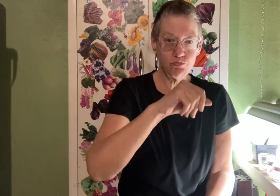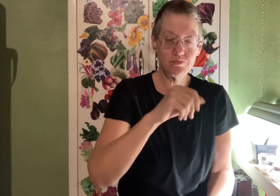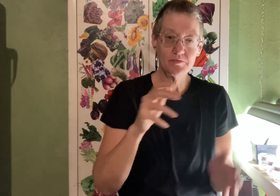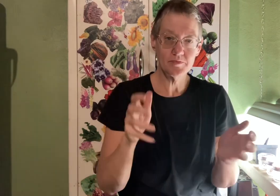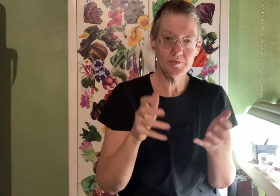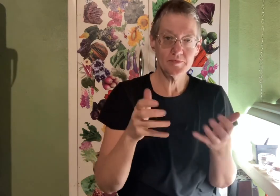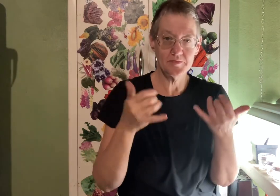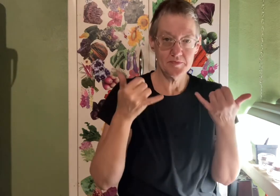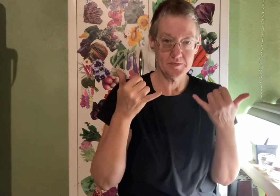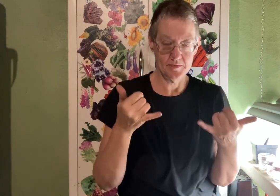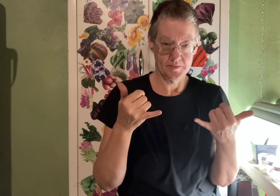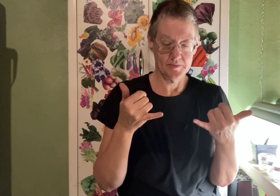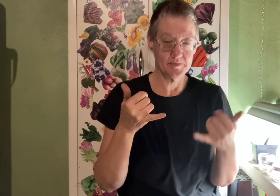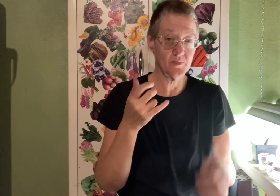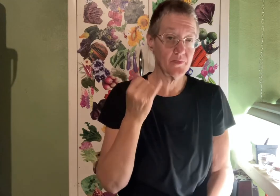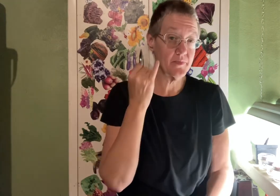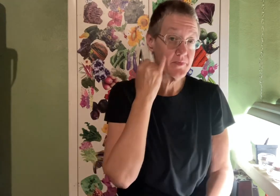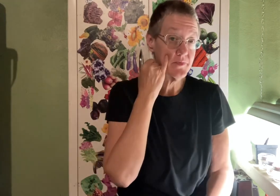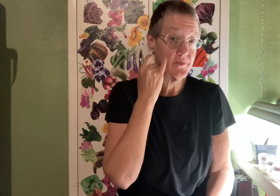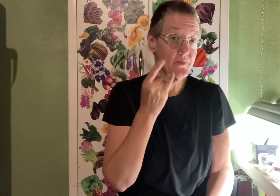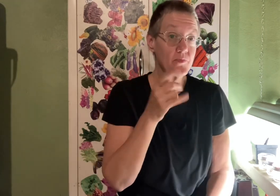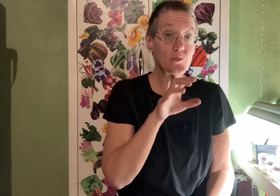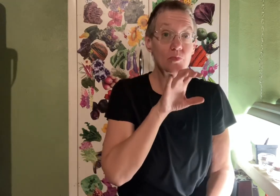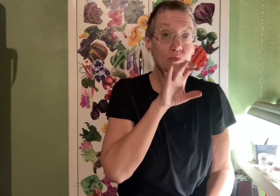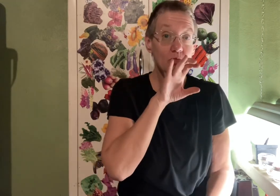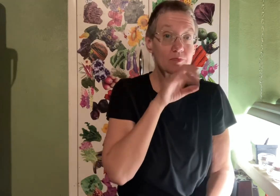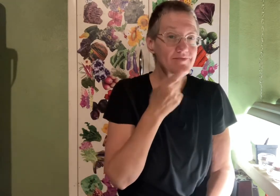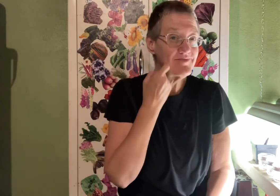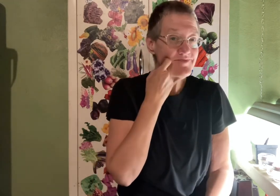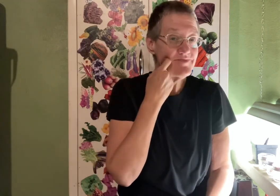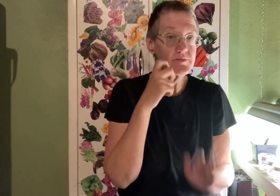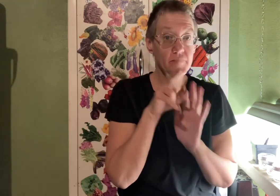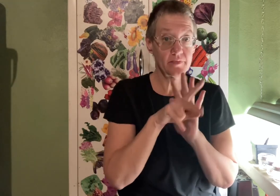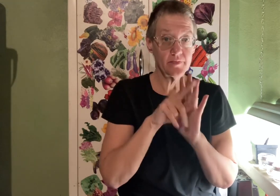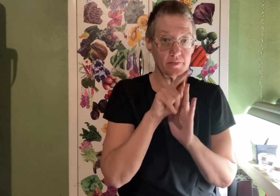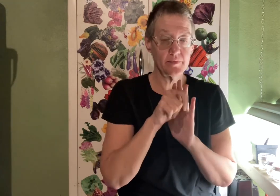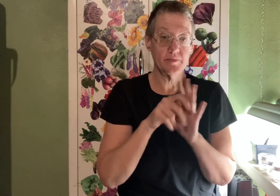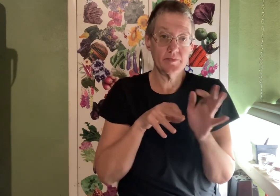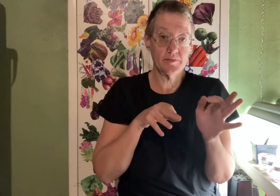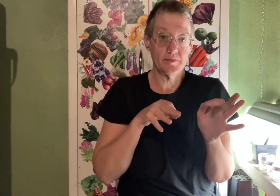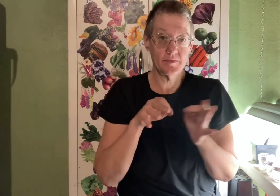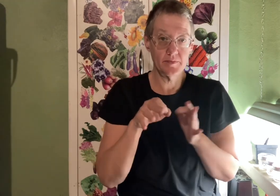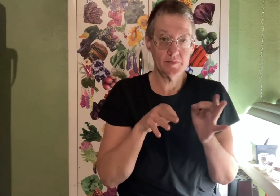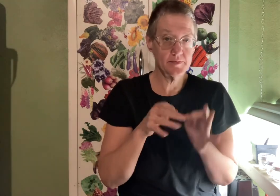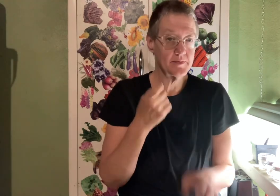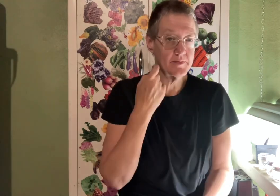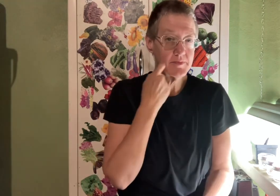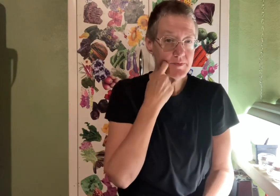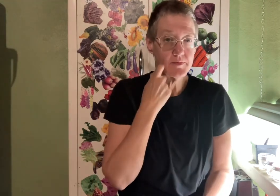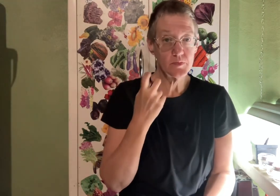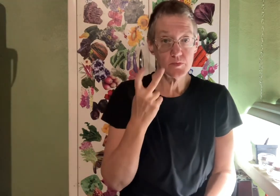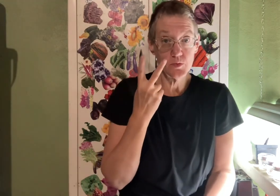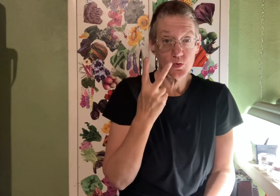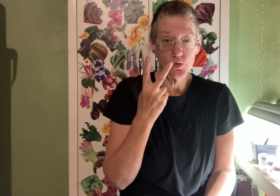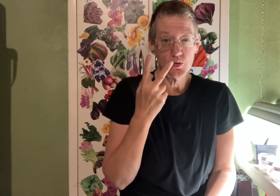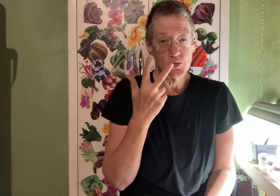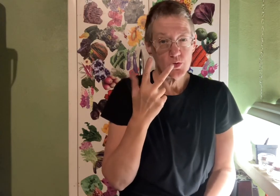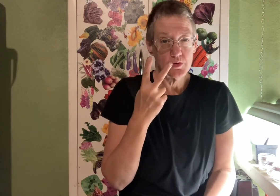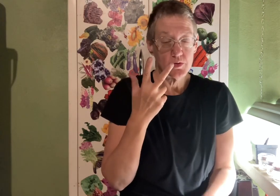So why am I planting lettuce now? If you watched our most recent video, I talked about how the last